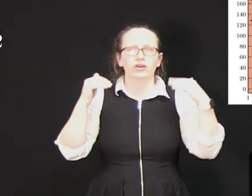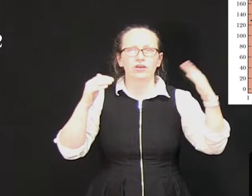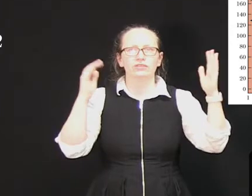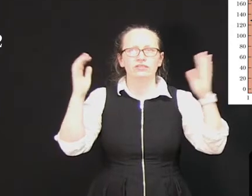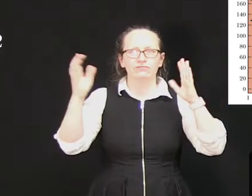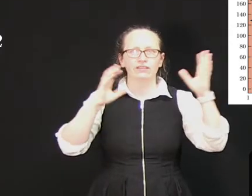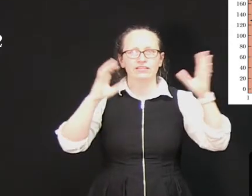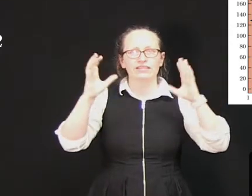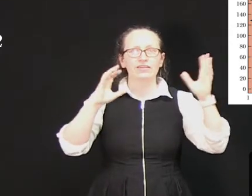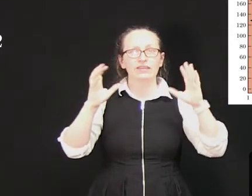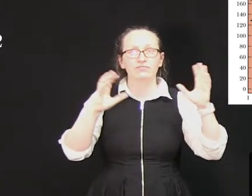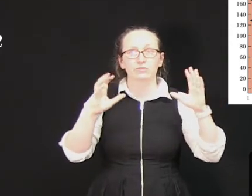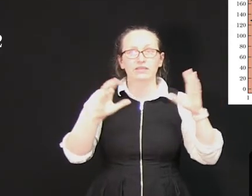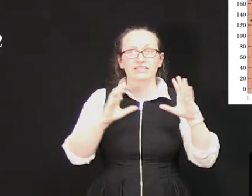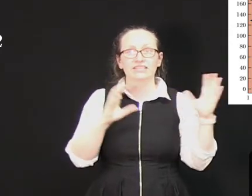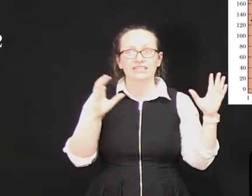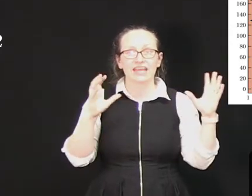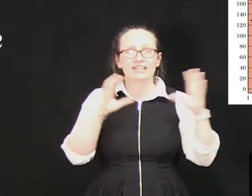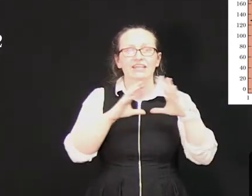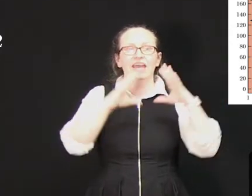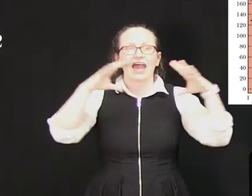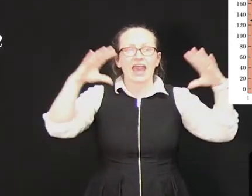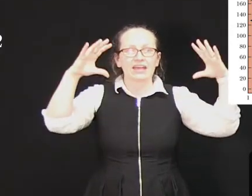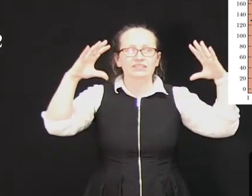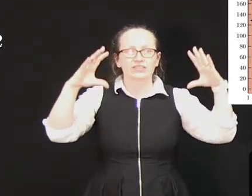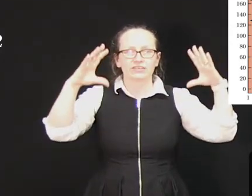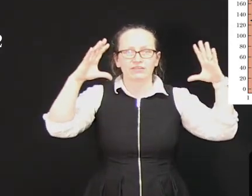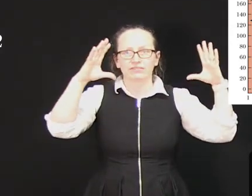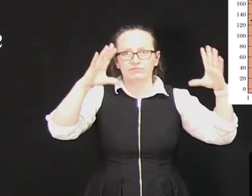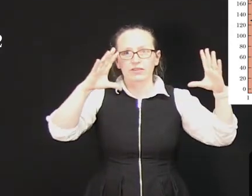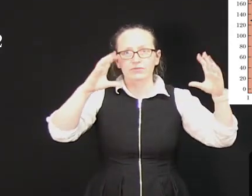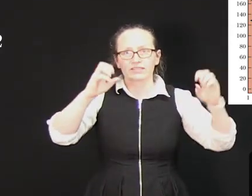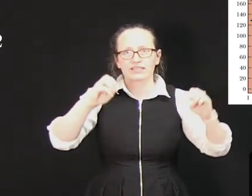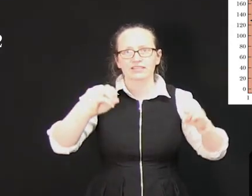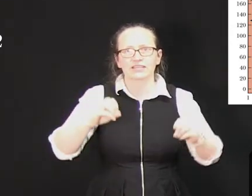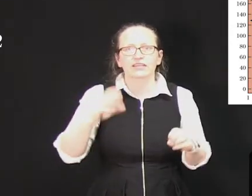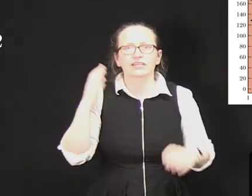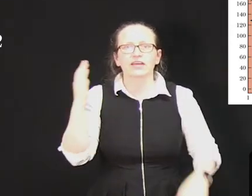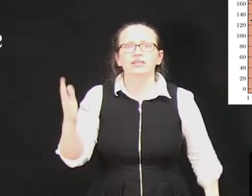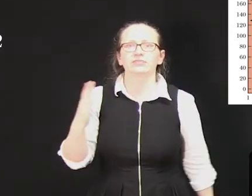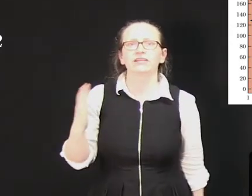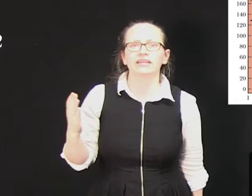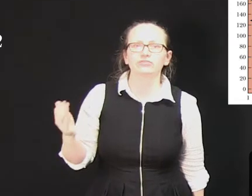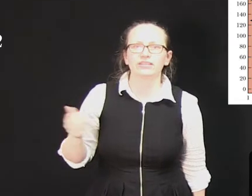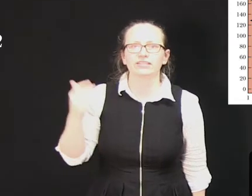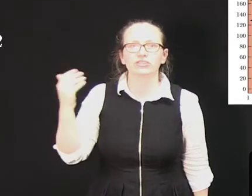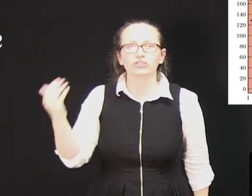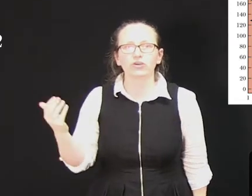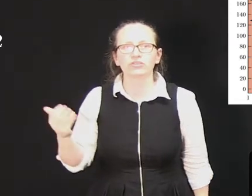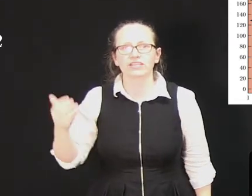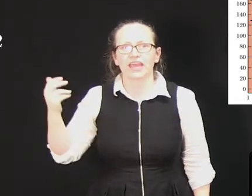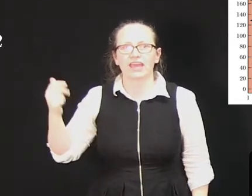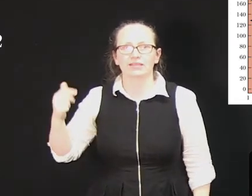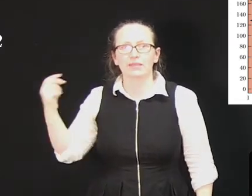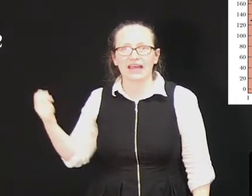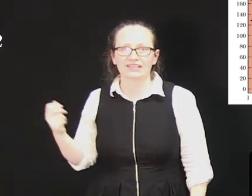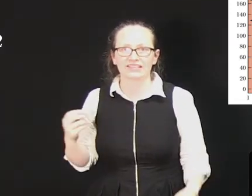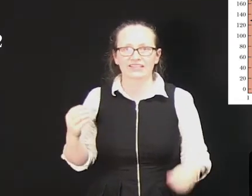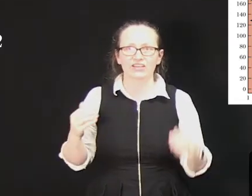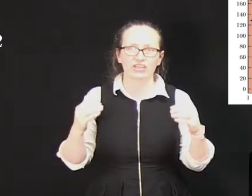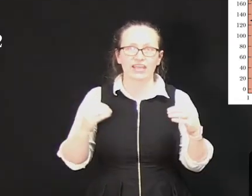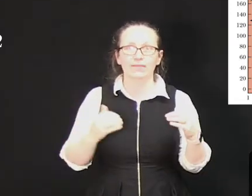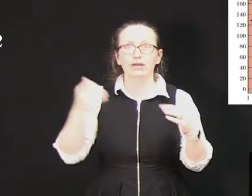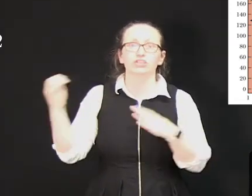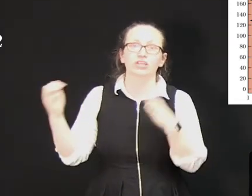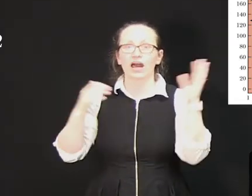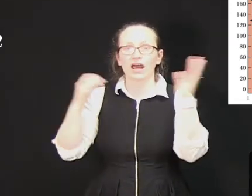you the different sound levels we can detect at the different frequencies. Now, it's really interesting. Dogs and bats